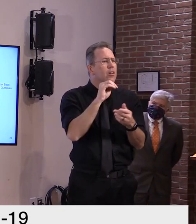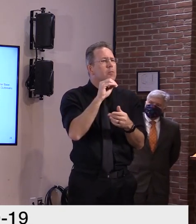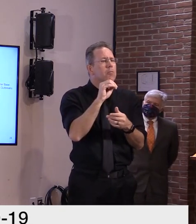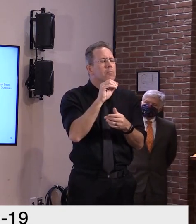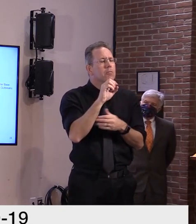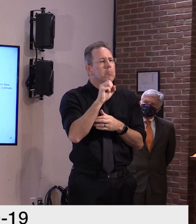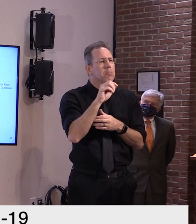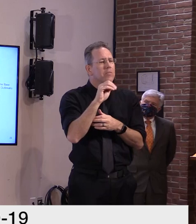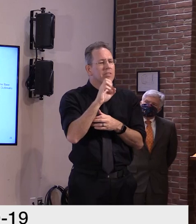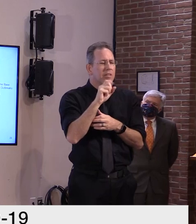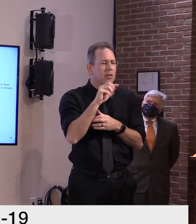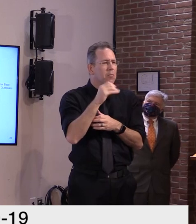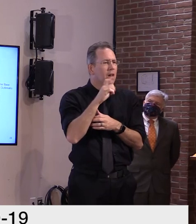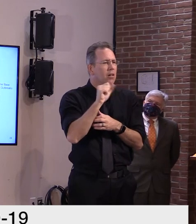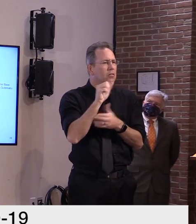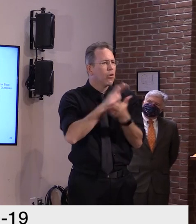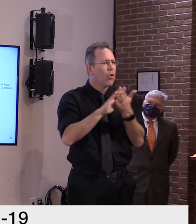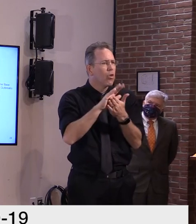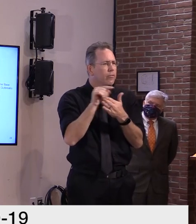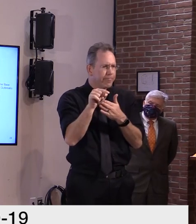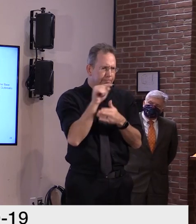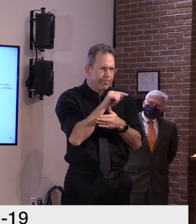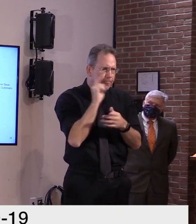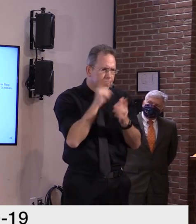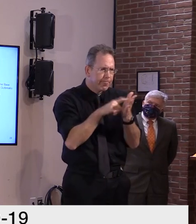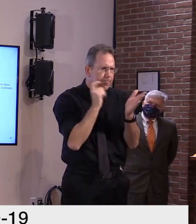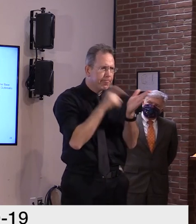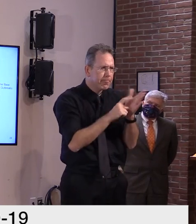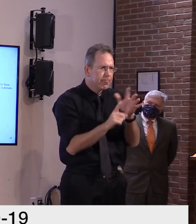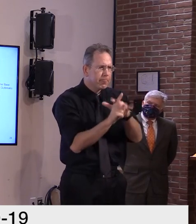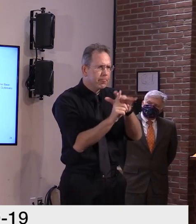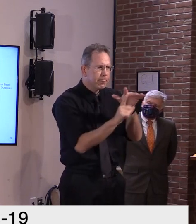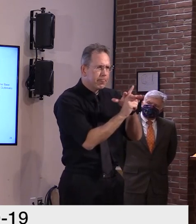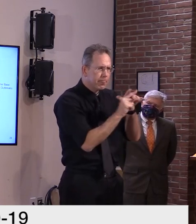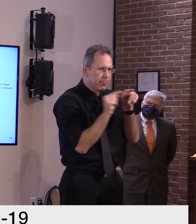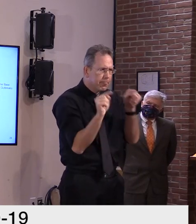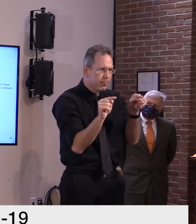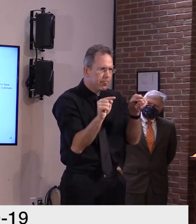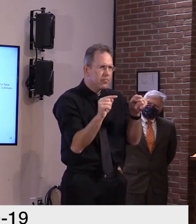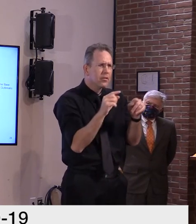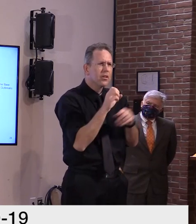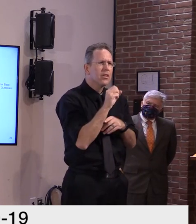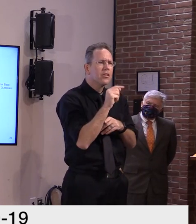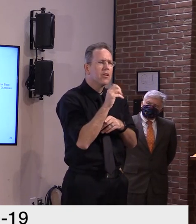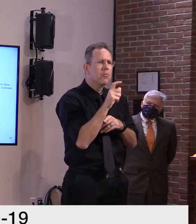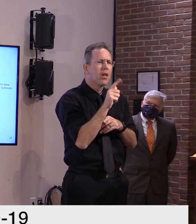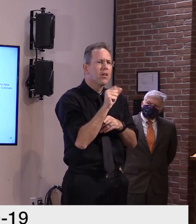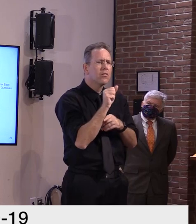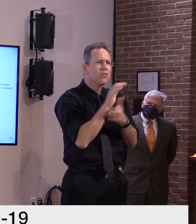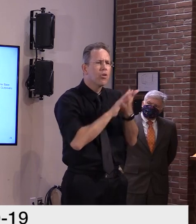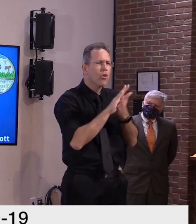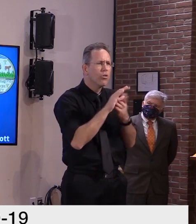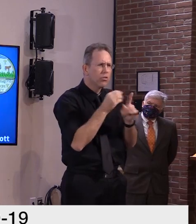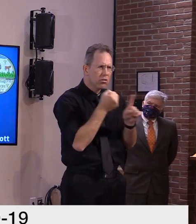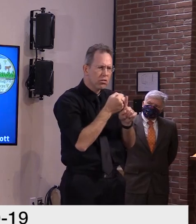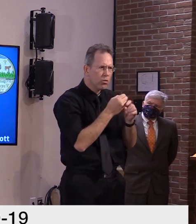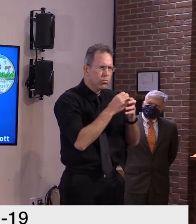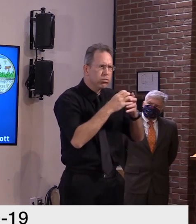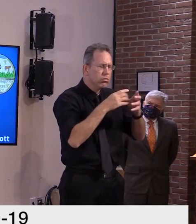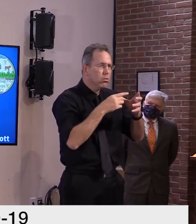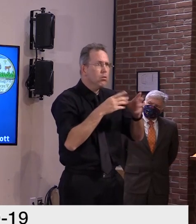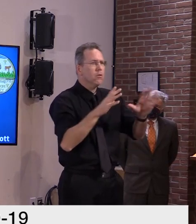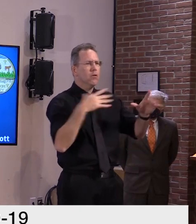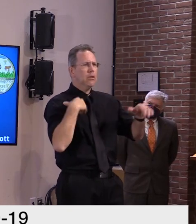campus to make sure that those numbers don't grow substantially more. So we would hope that when that